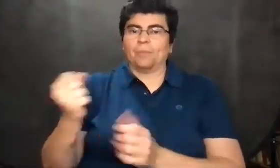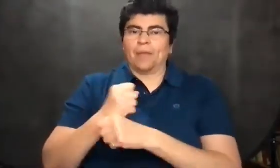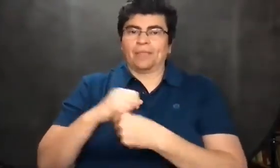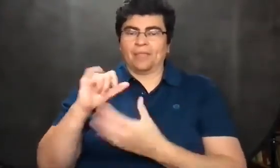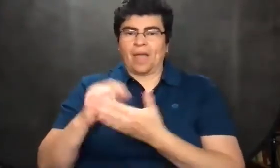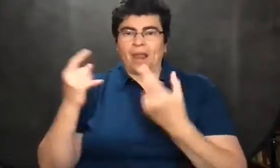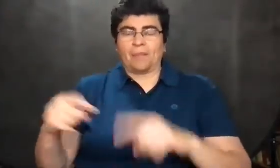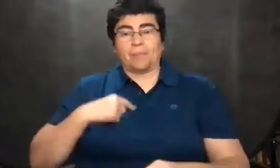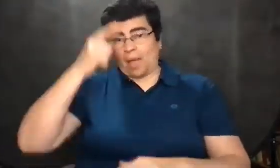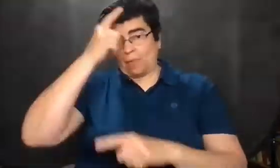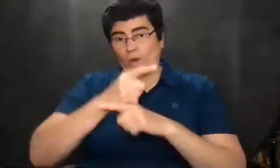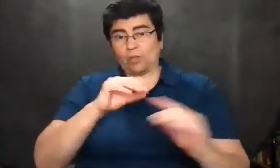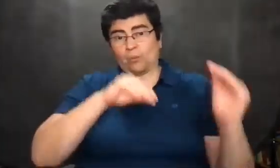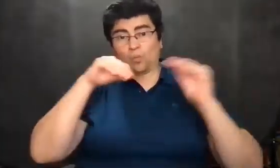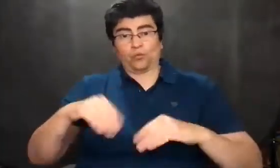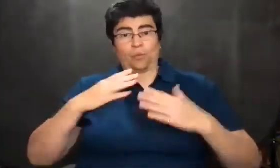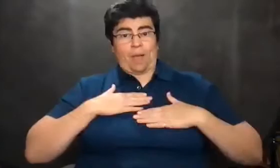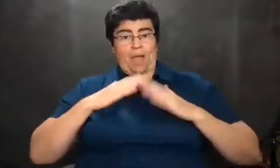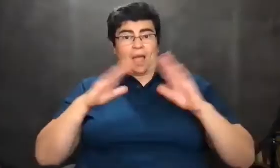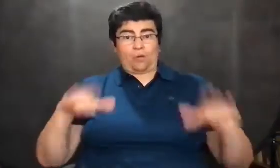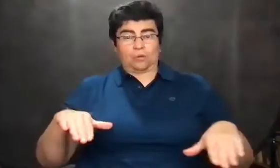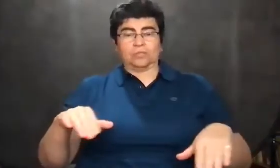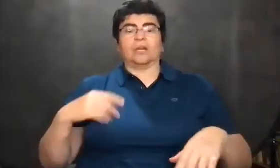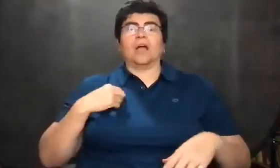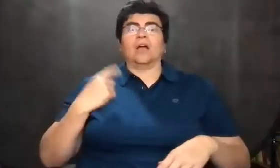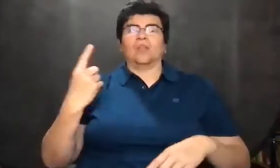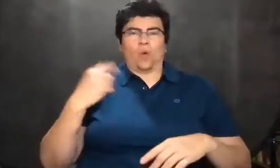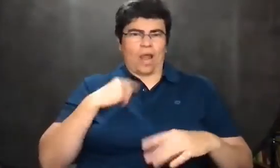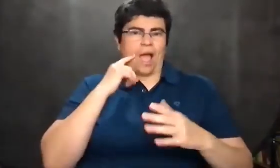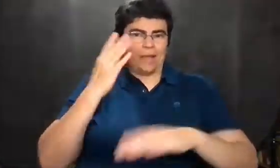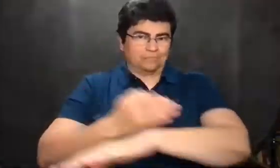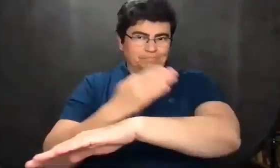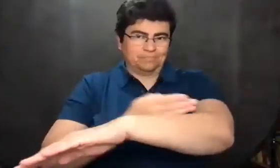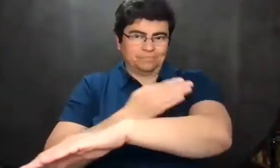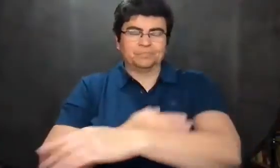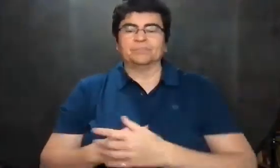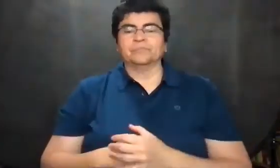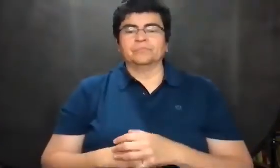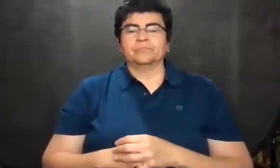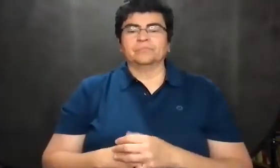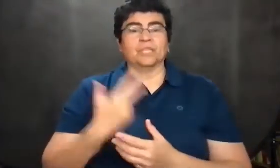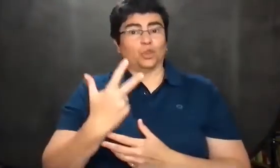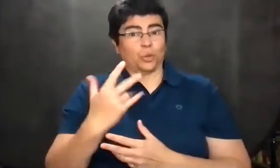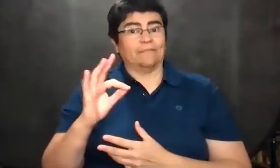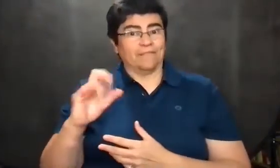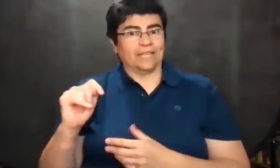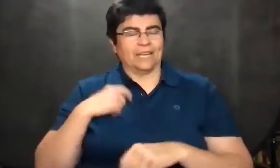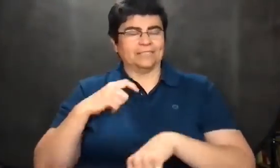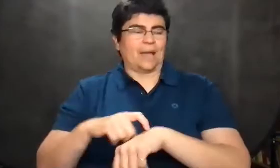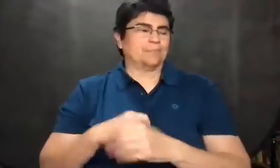brother moved into my house and the one that I had restored and 3 feet at a time. And I moved in and